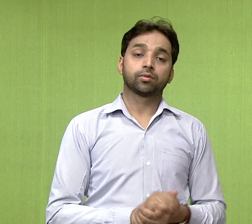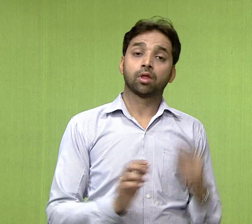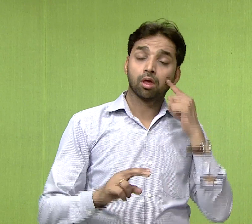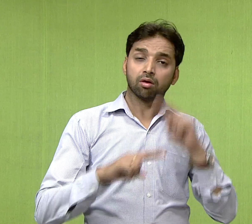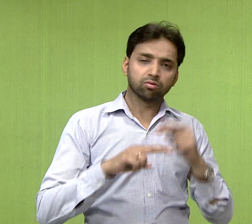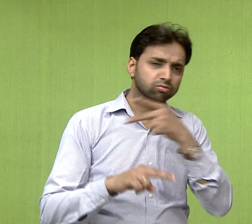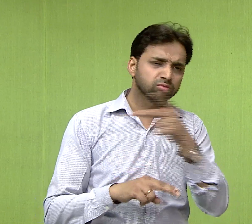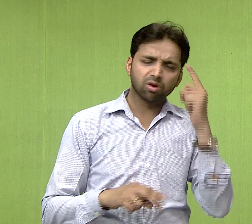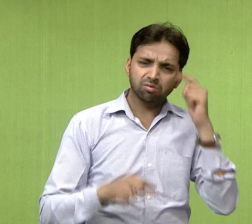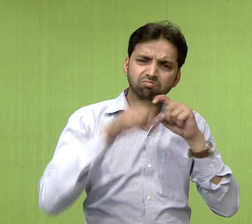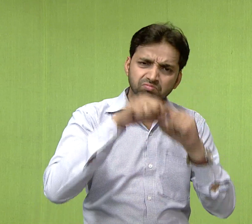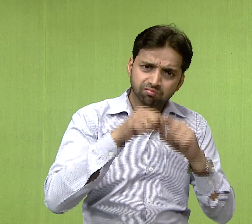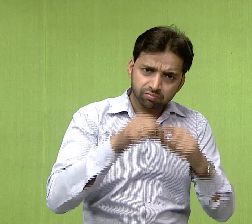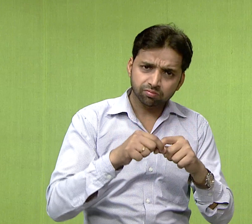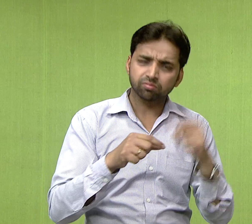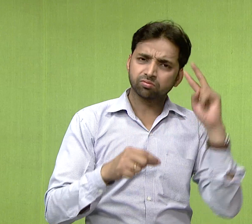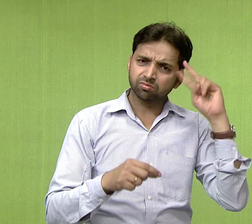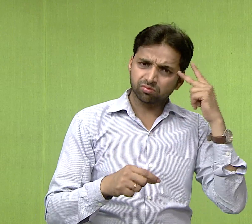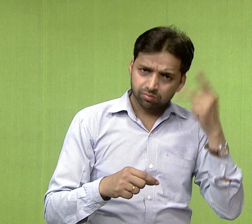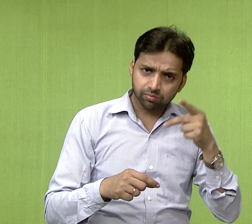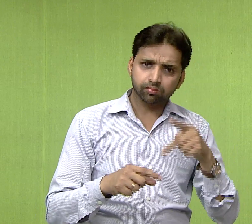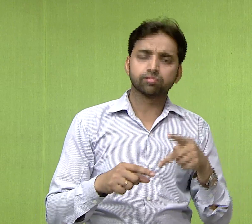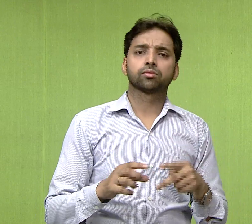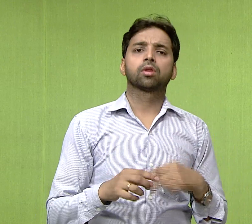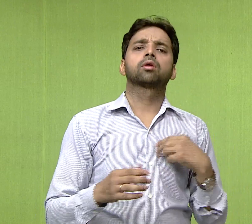If you have any query, you may send us email at